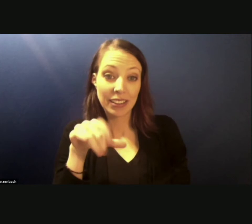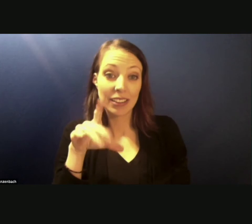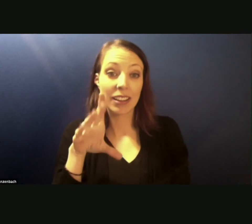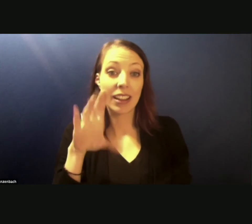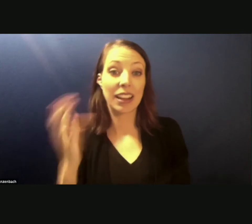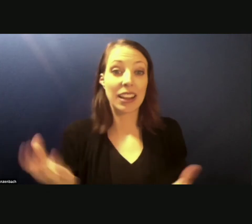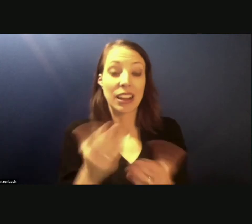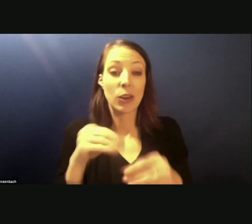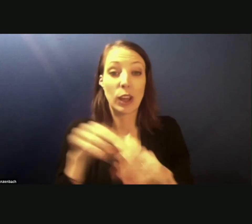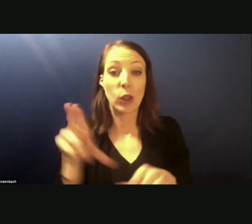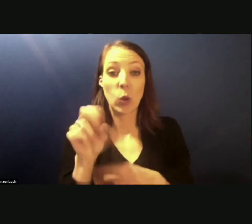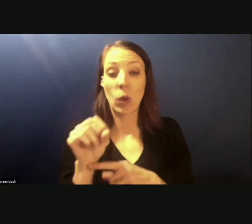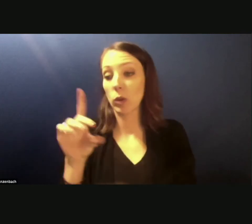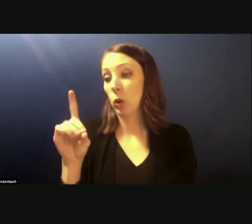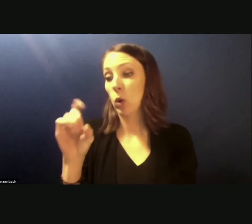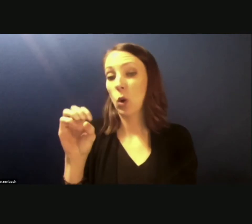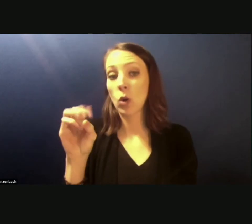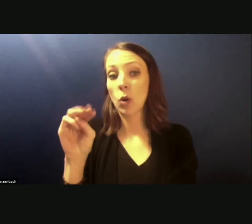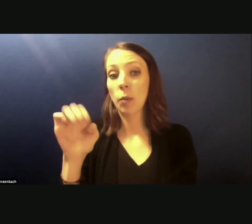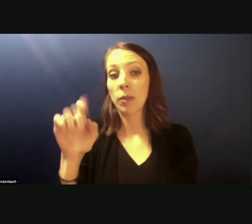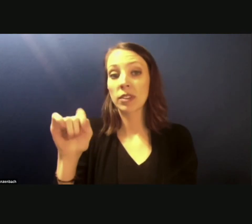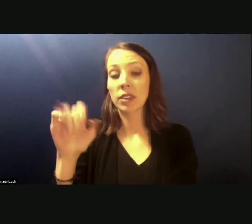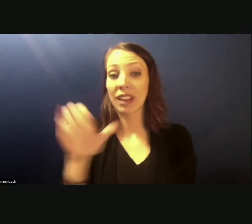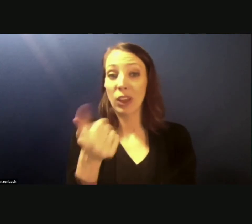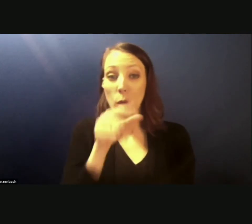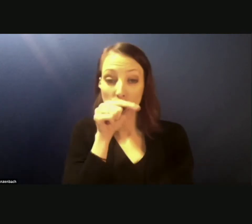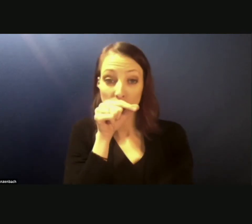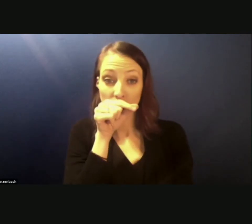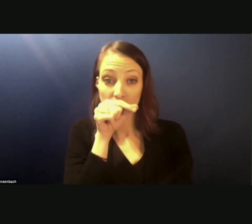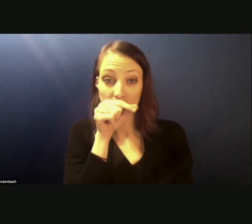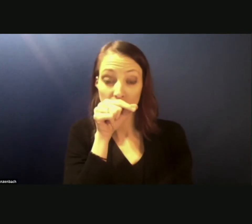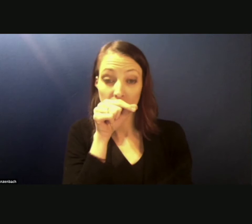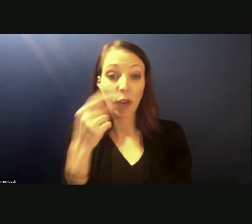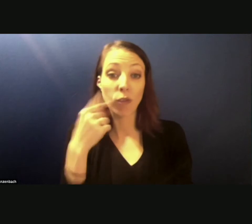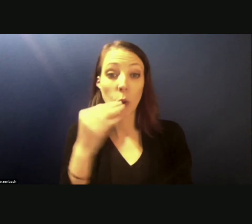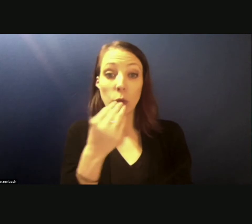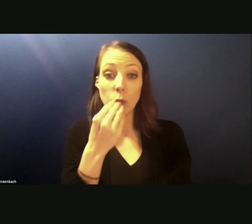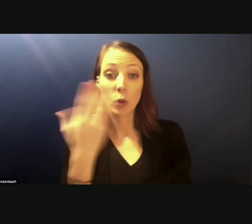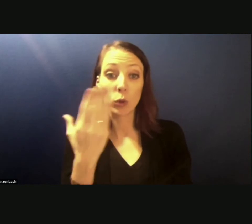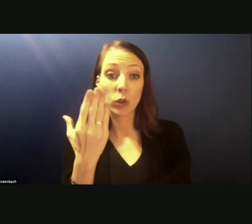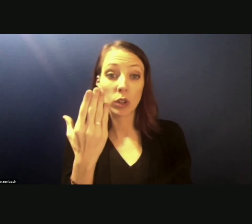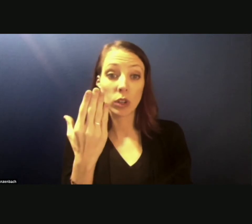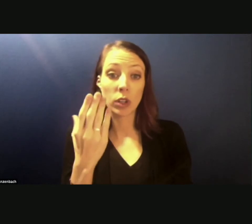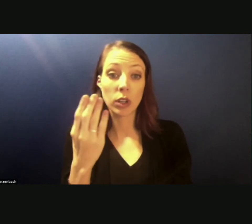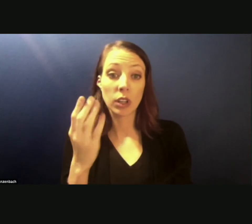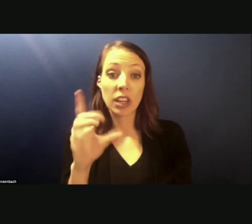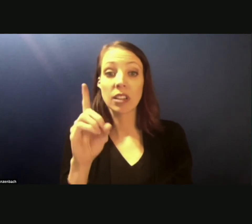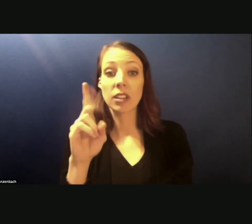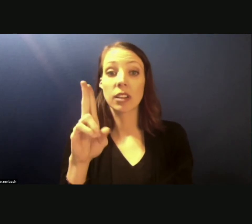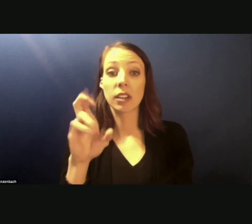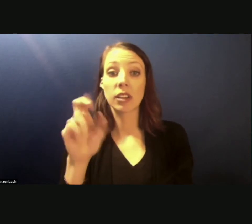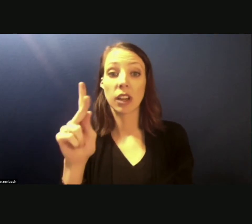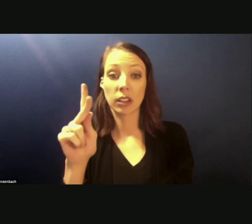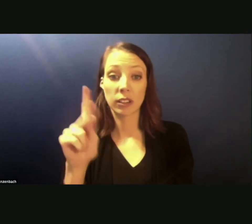here in the United States. The only other bird that's domesticated in the United States for food production is a Muscovy duck.